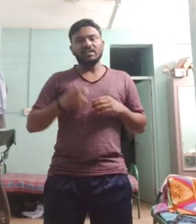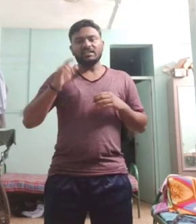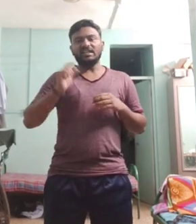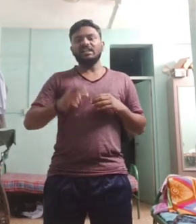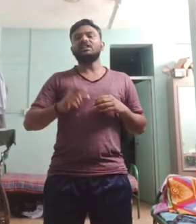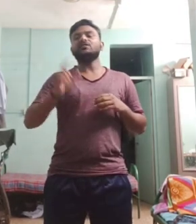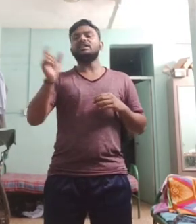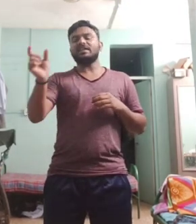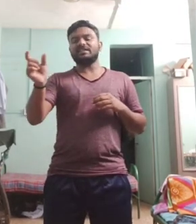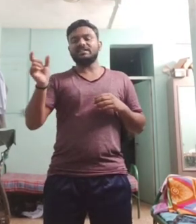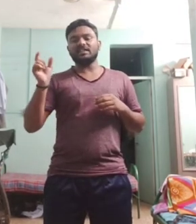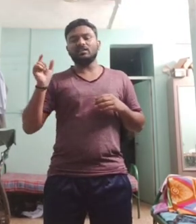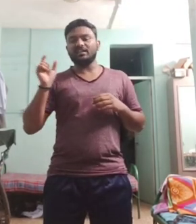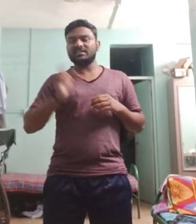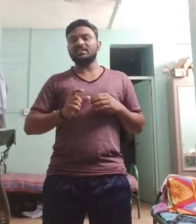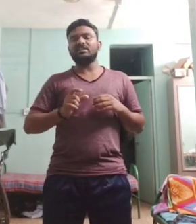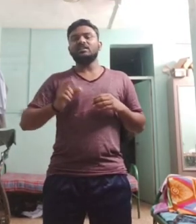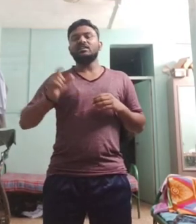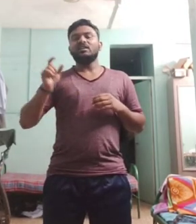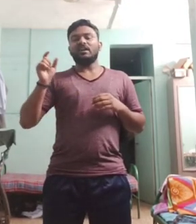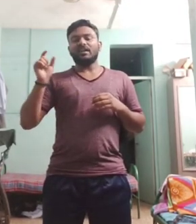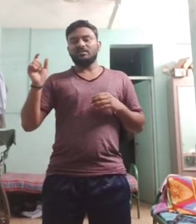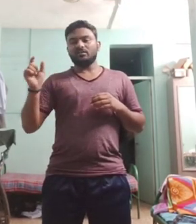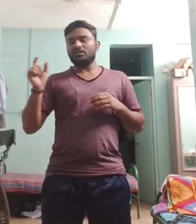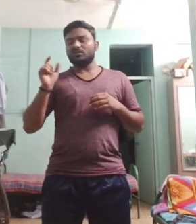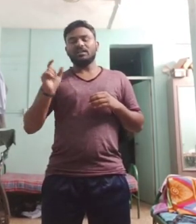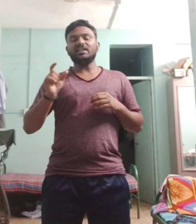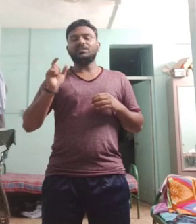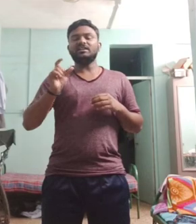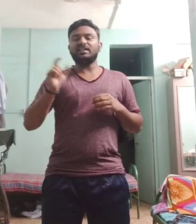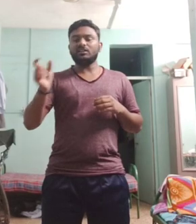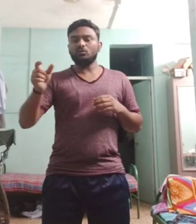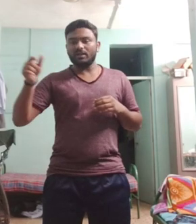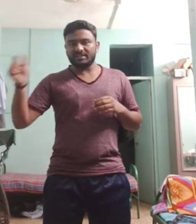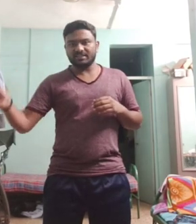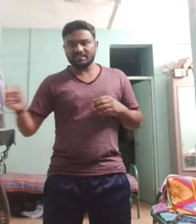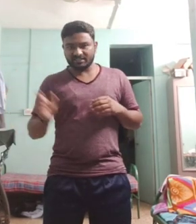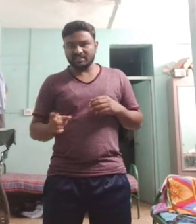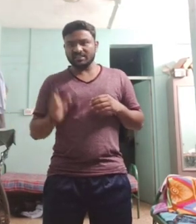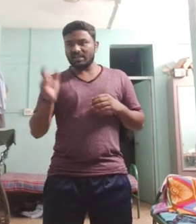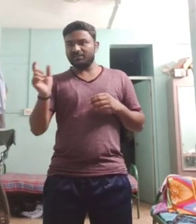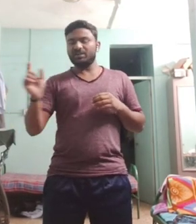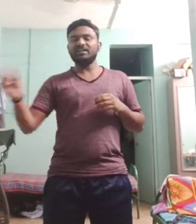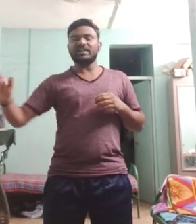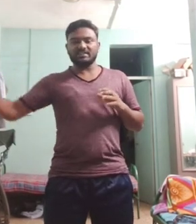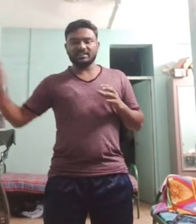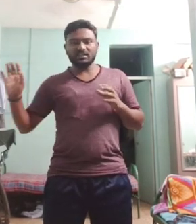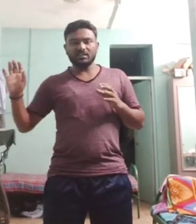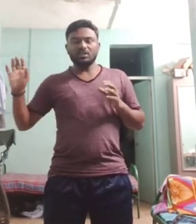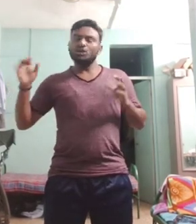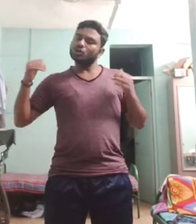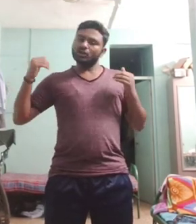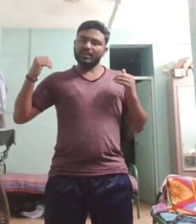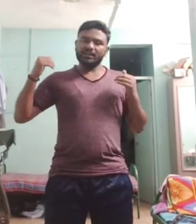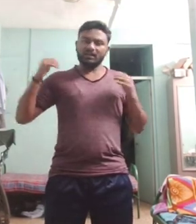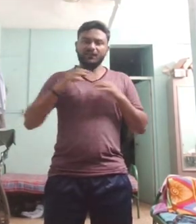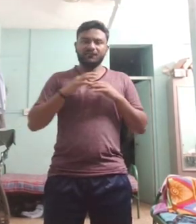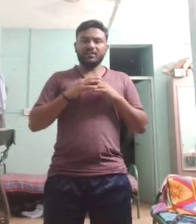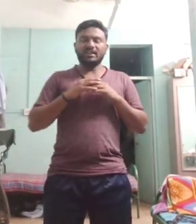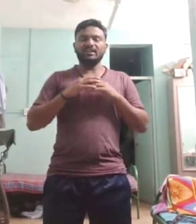then it will exit, and then it will get to exit stage and print exit, and after that it